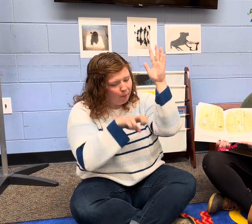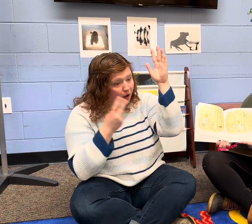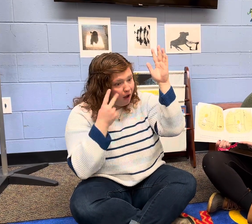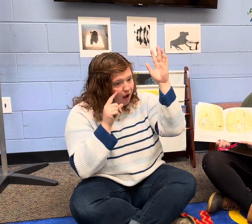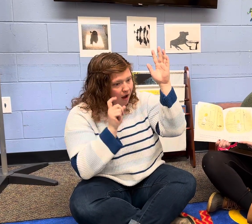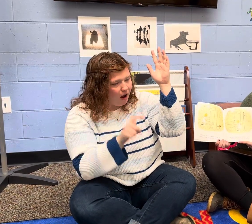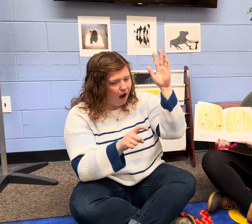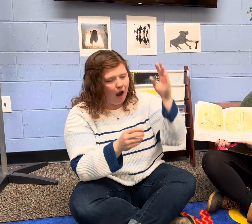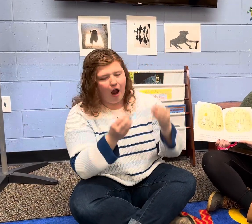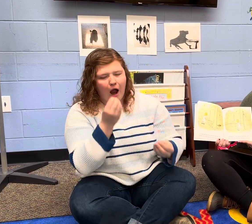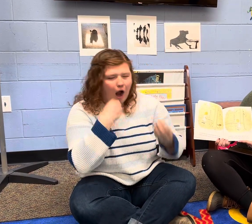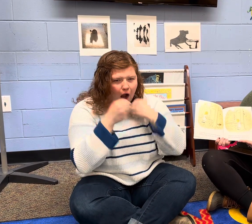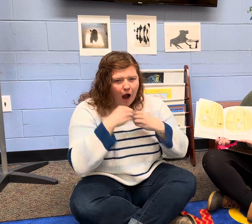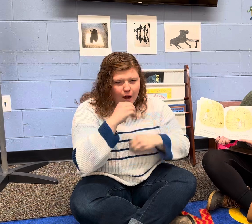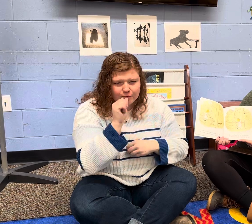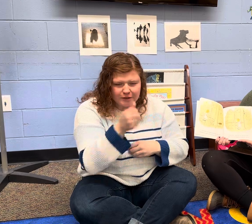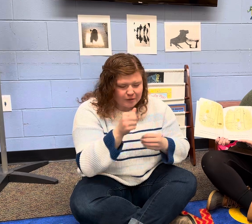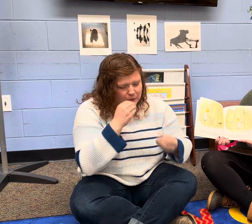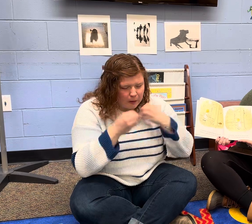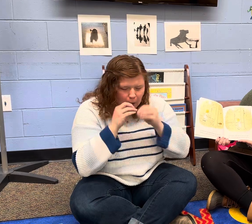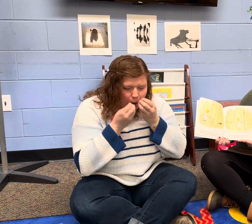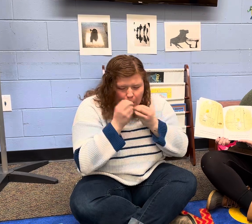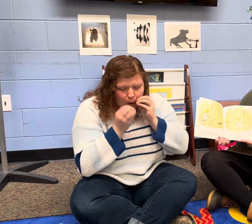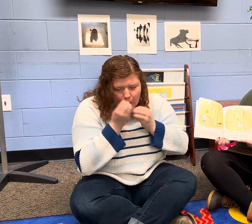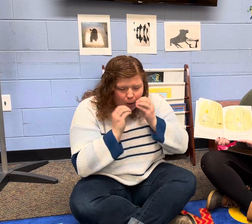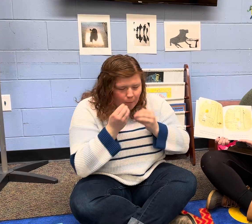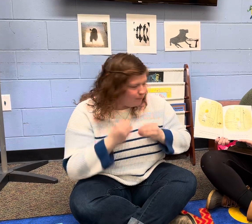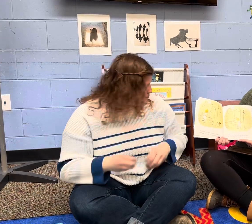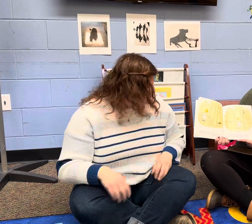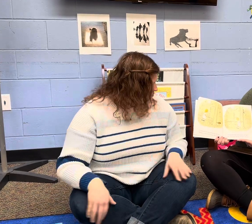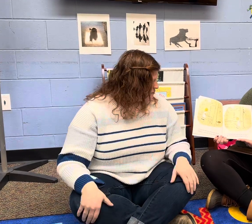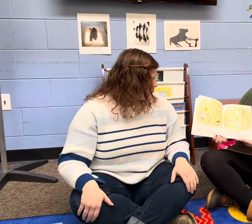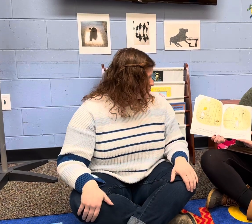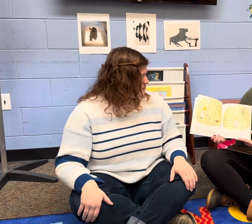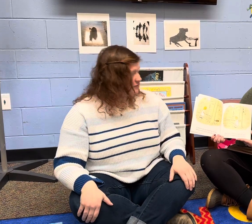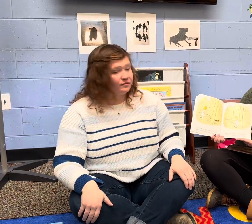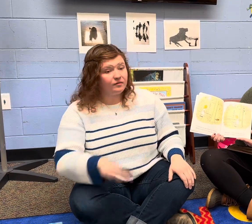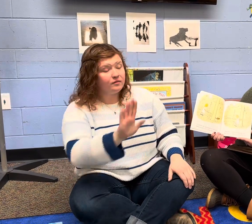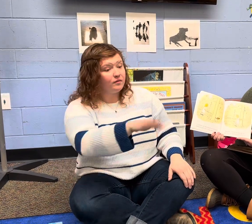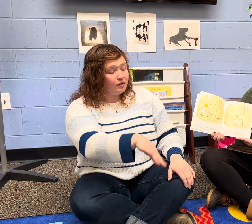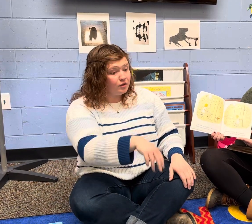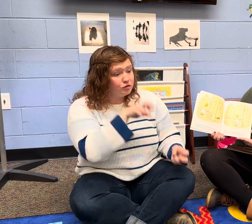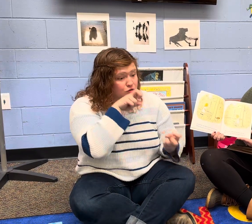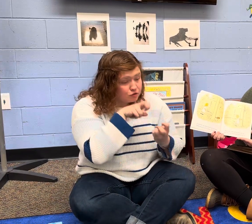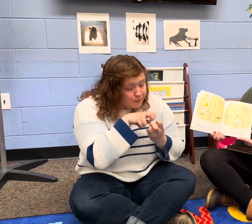A chipmunk was sitting beneath the oak tree, shelling an acorn with his sharp little teeth.